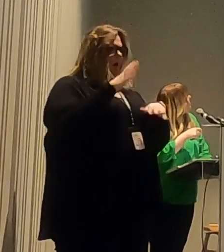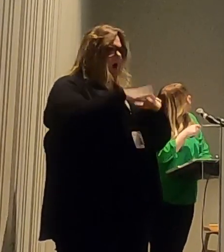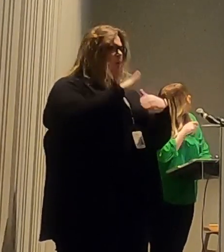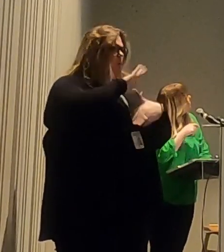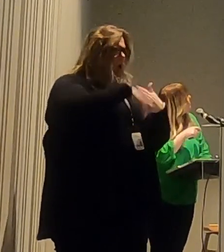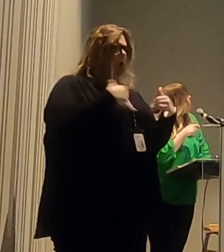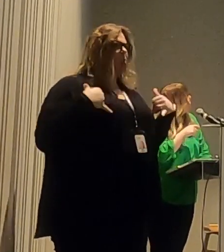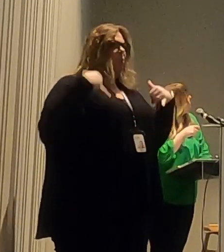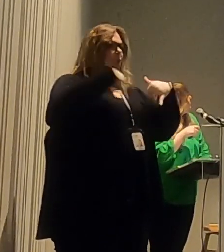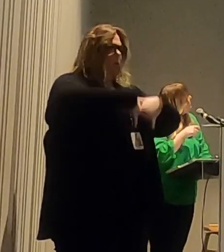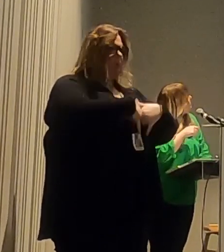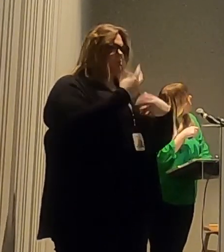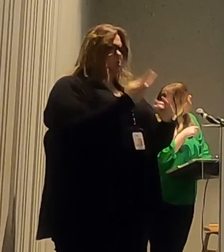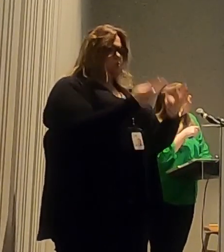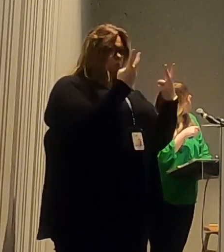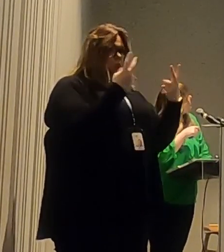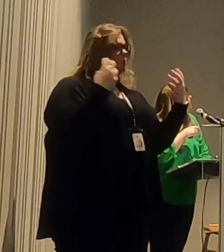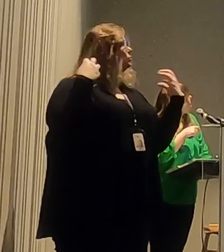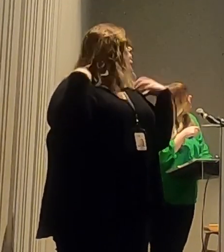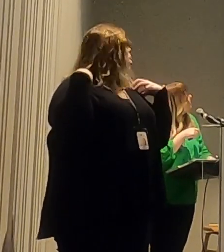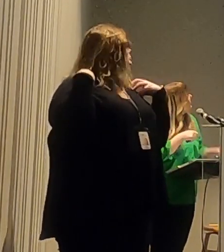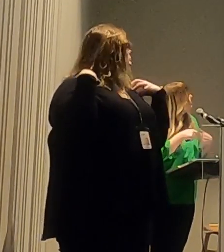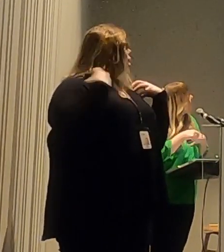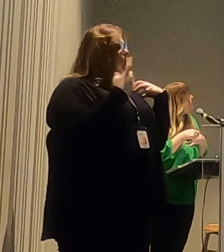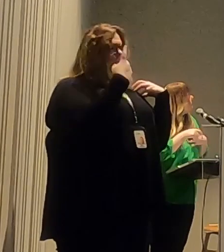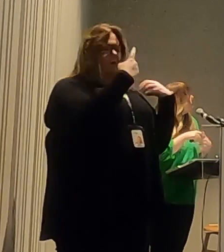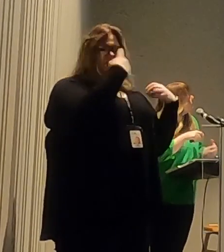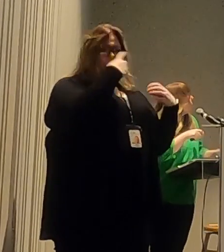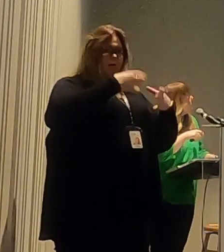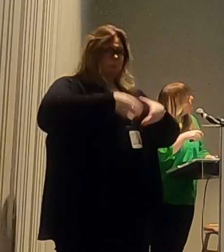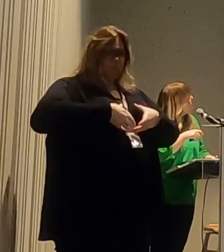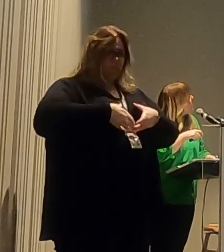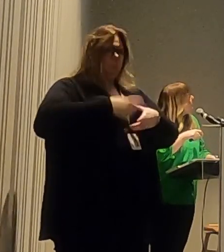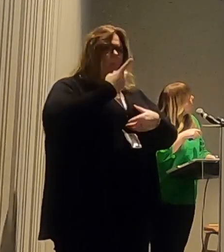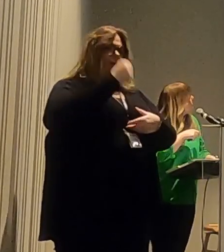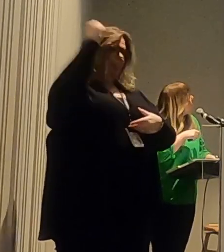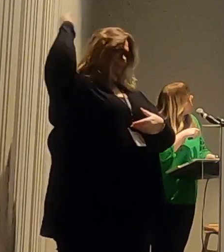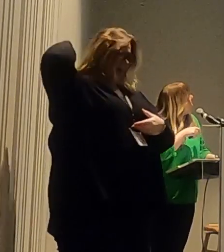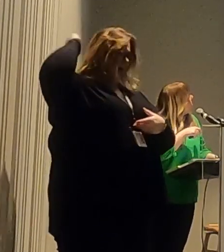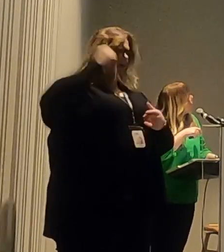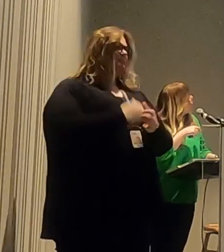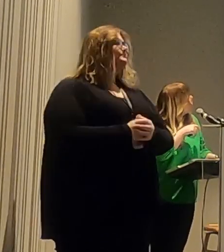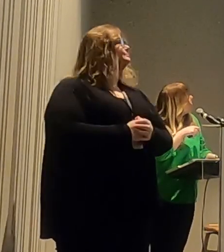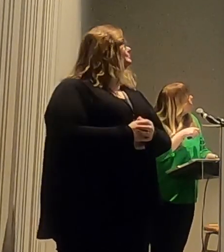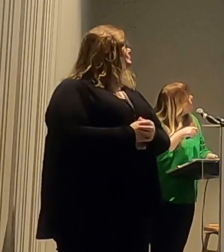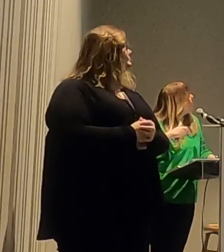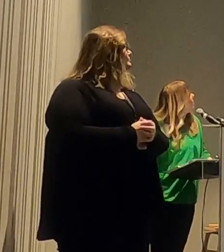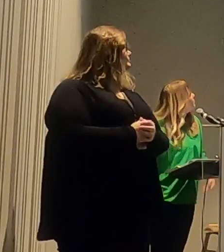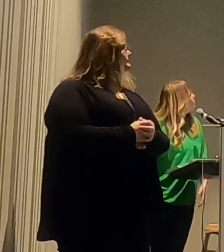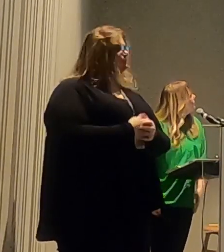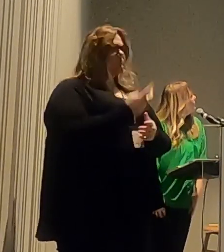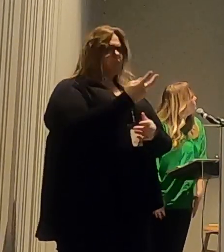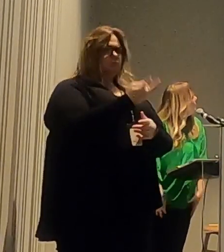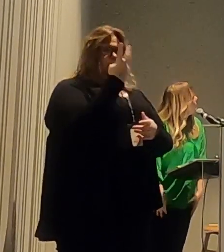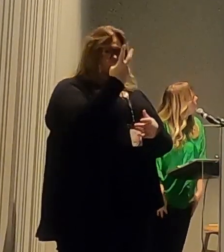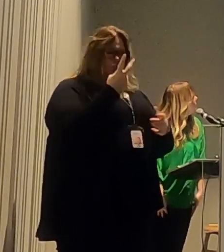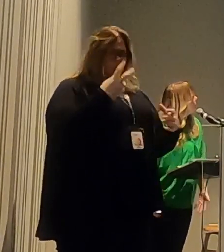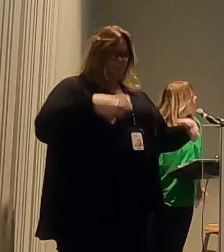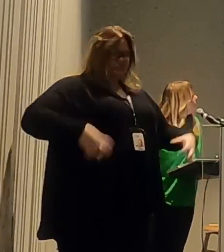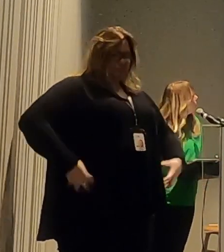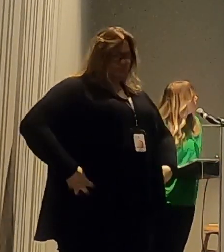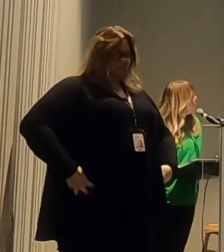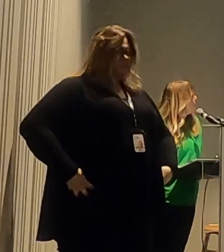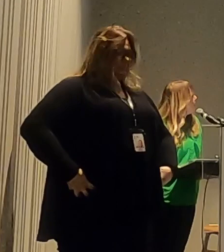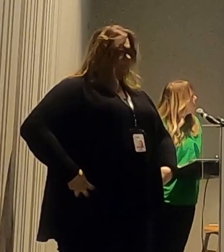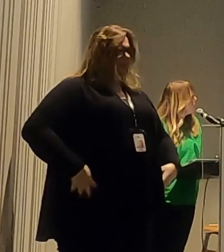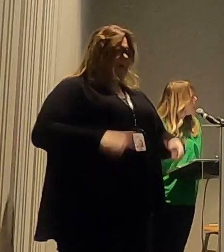There were 2 on the shoulders, 1 on the front in the chest, 1 on the back, 2 sort of in the middle,